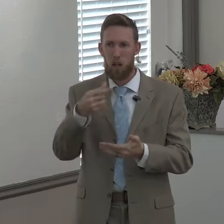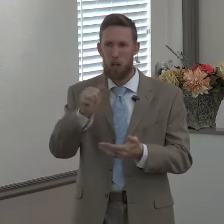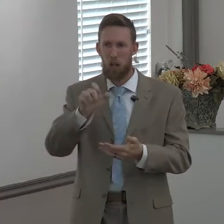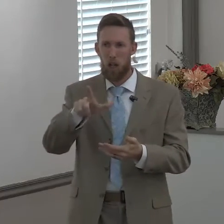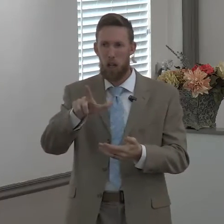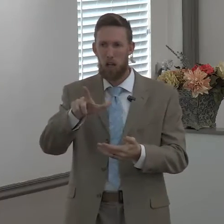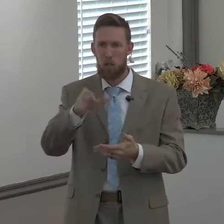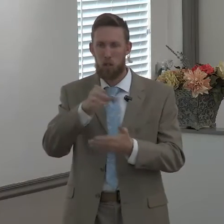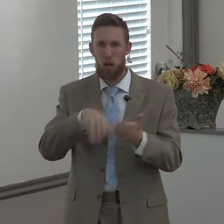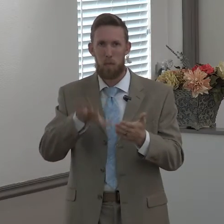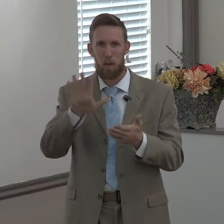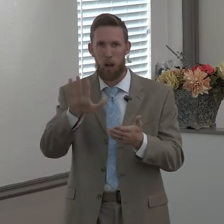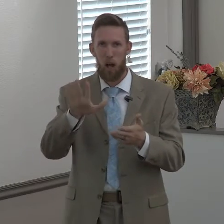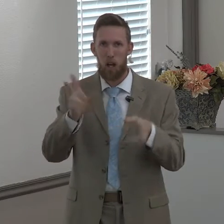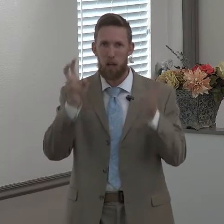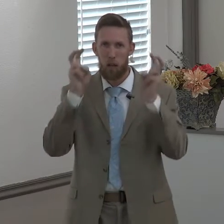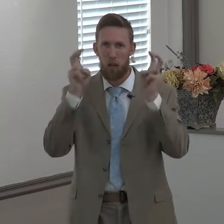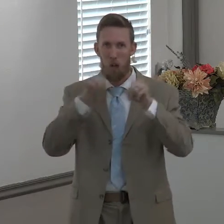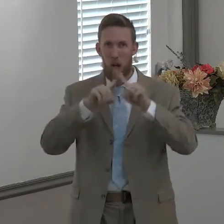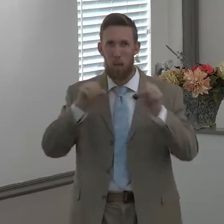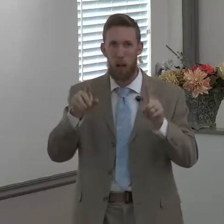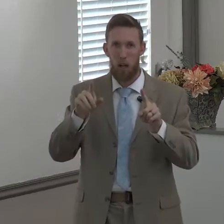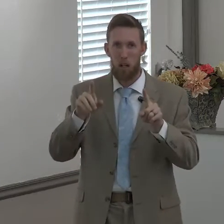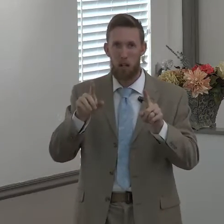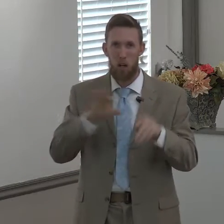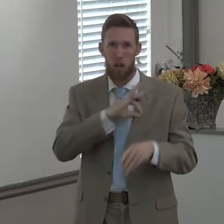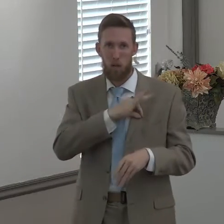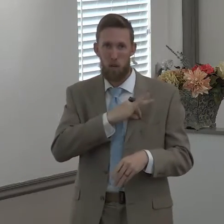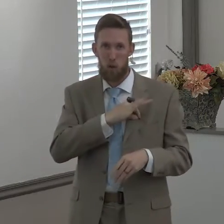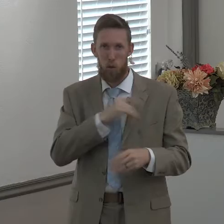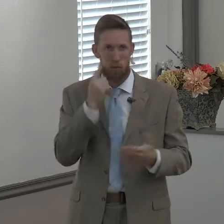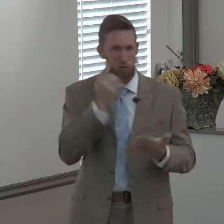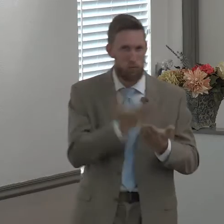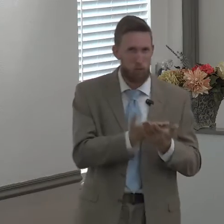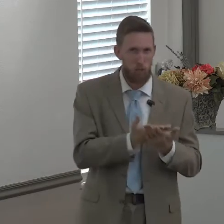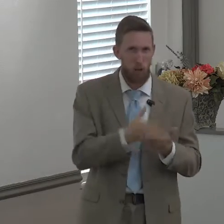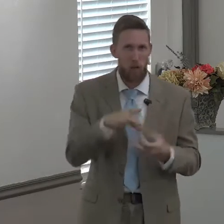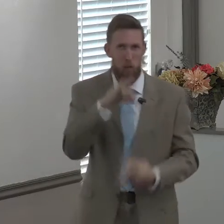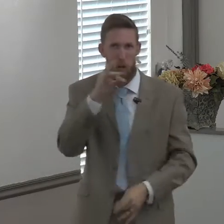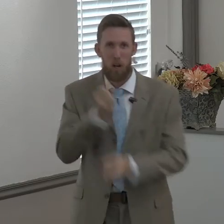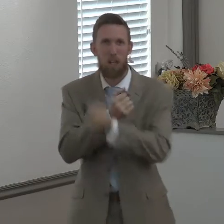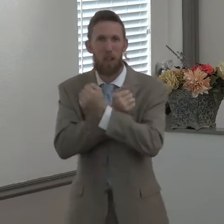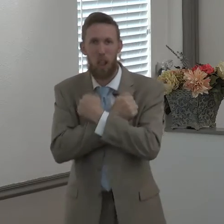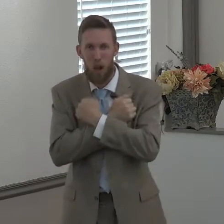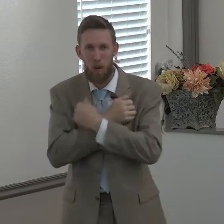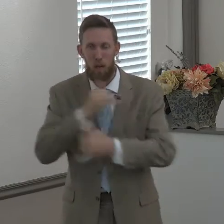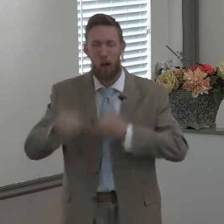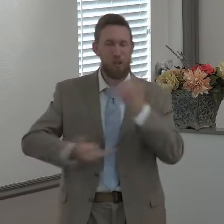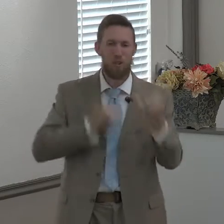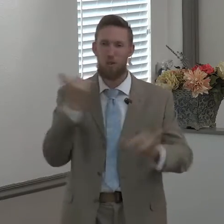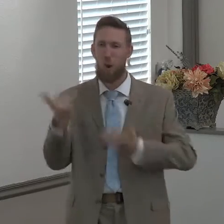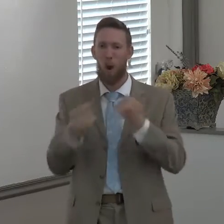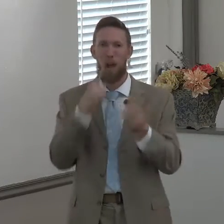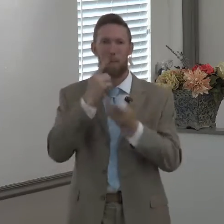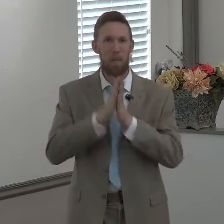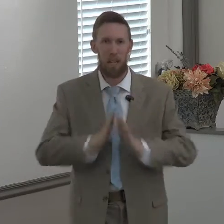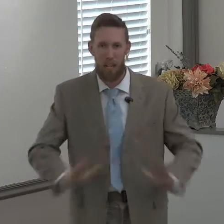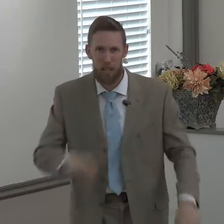is evident in a Christian's life. We see it in Galatians chapter 5 and verse 22 and